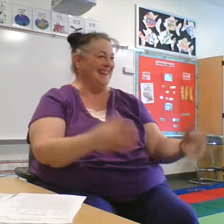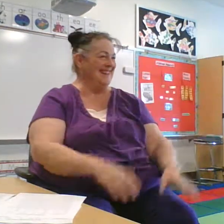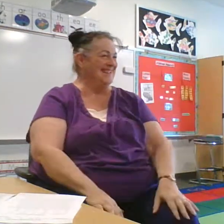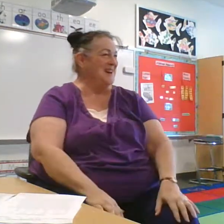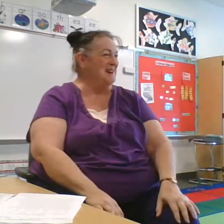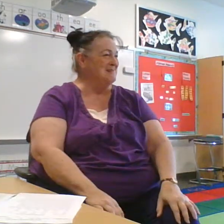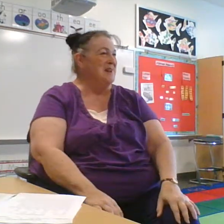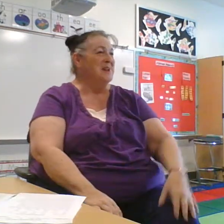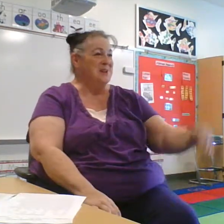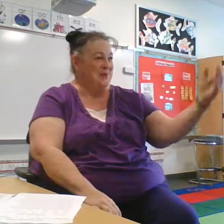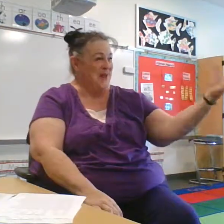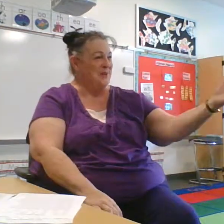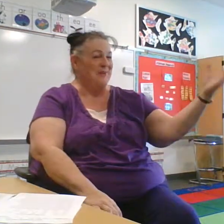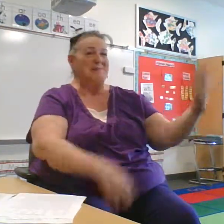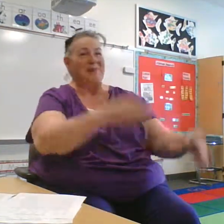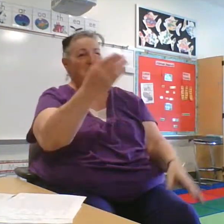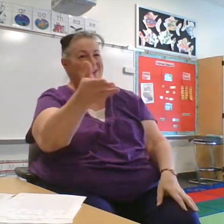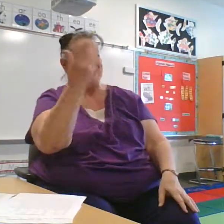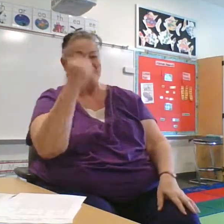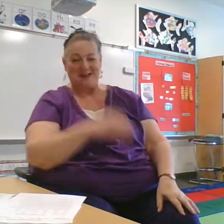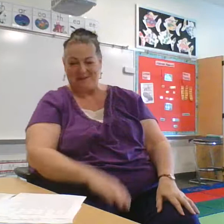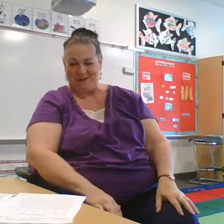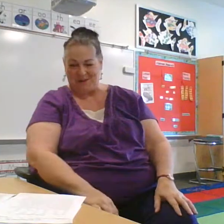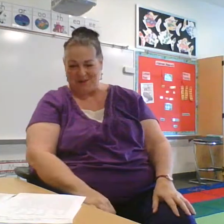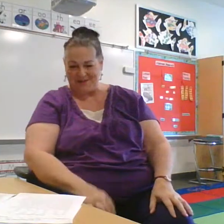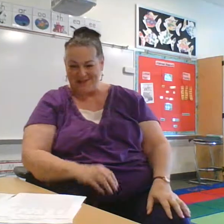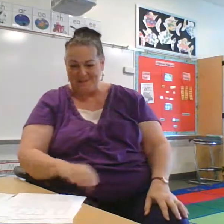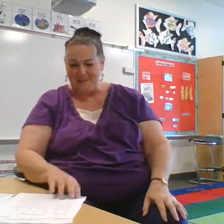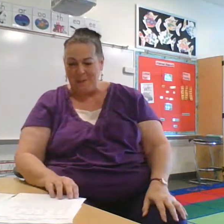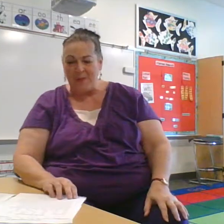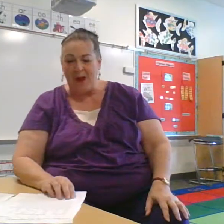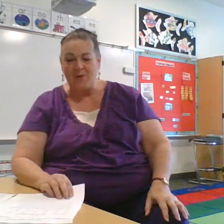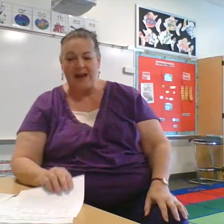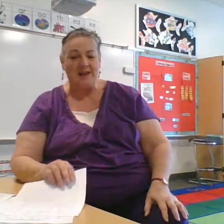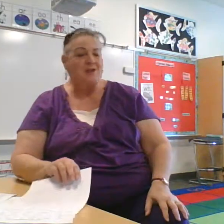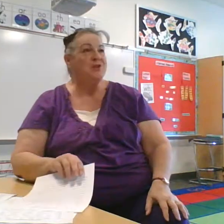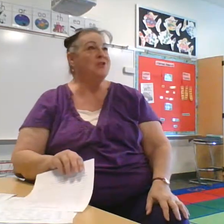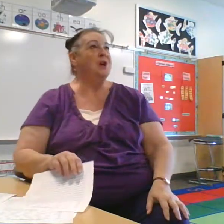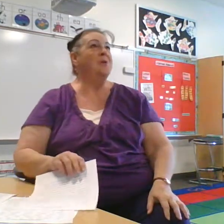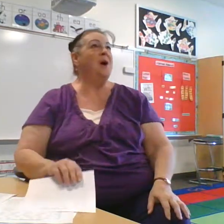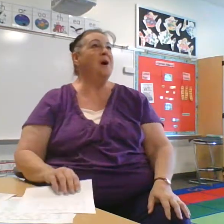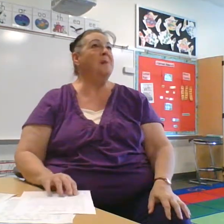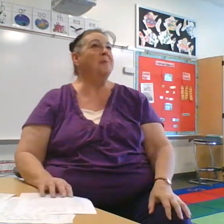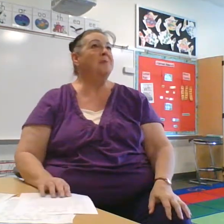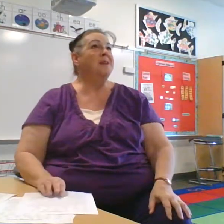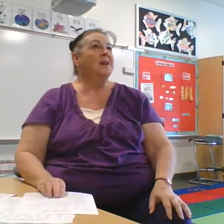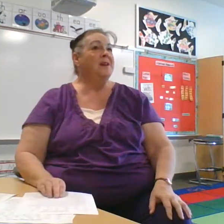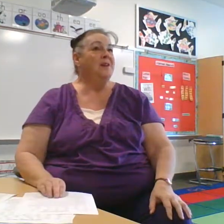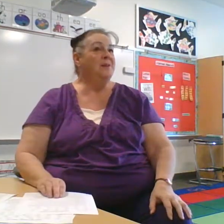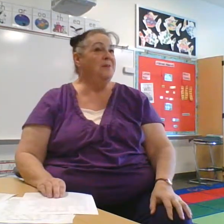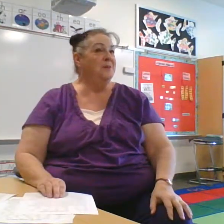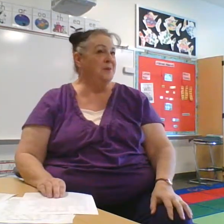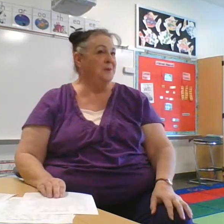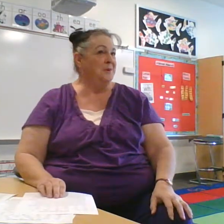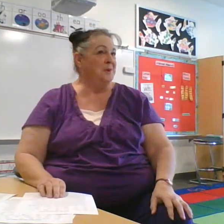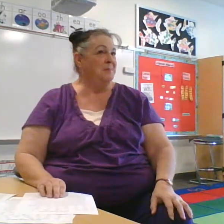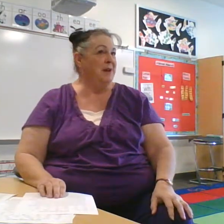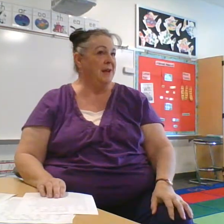Good job. You got the front part, you got the back part. It works. Okay, so you two pick